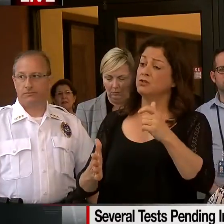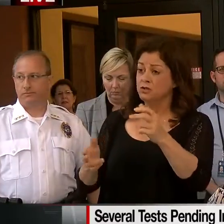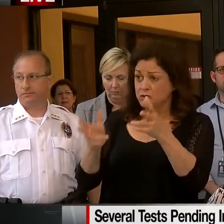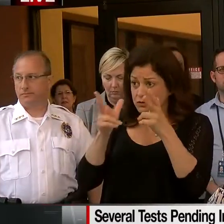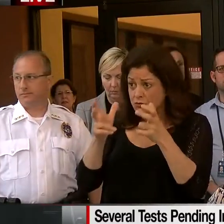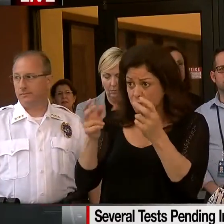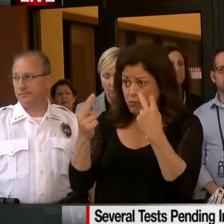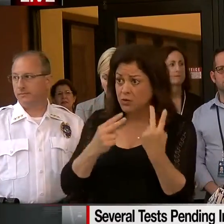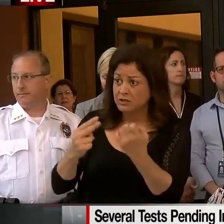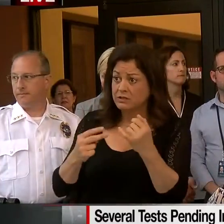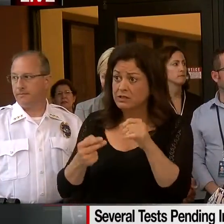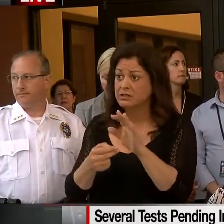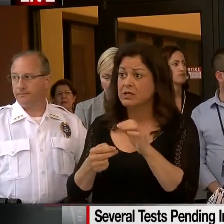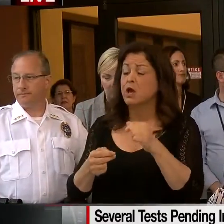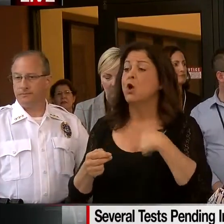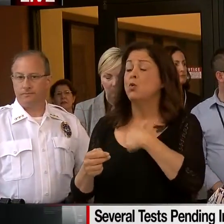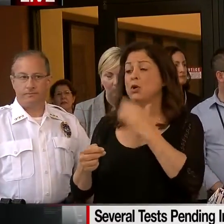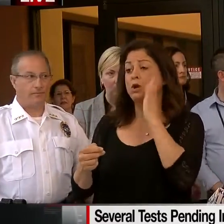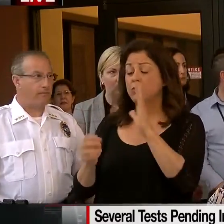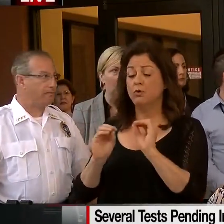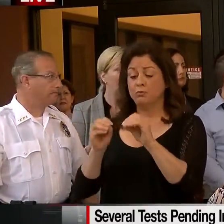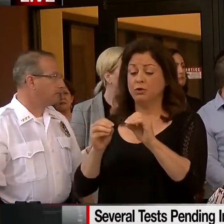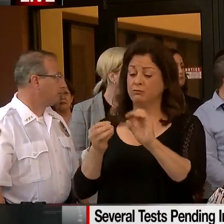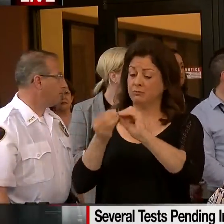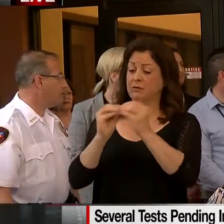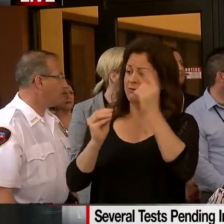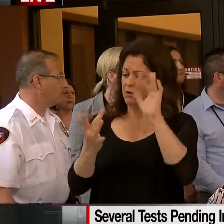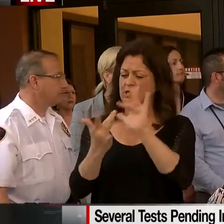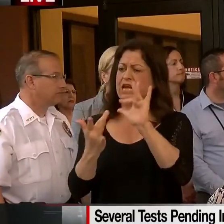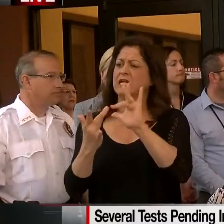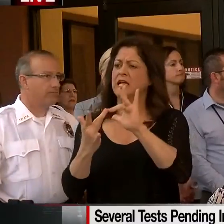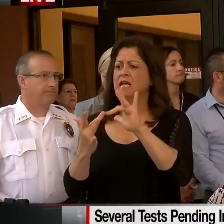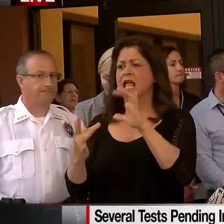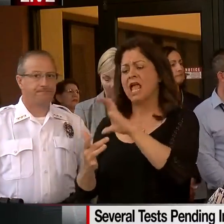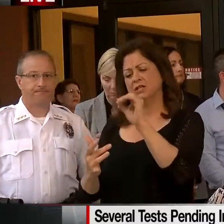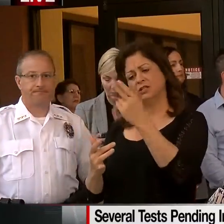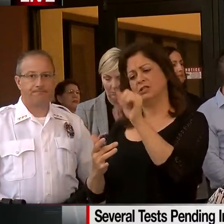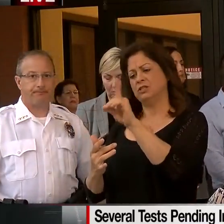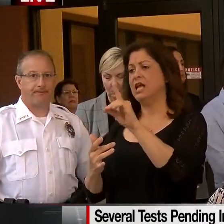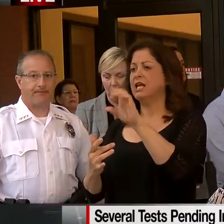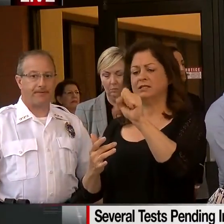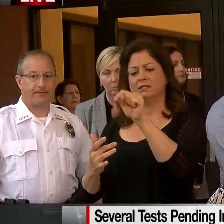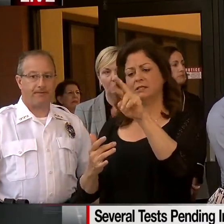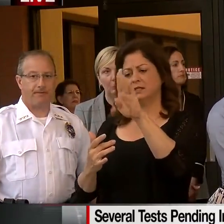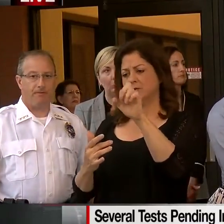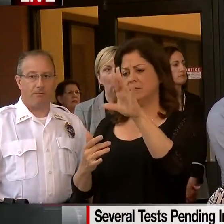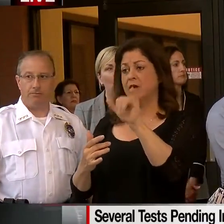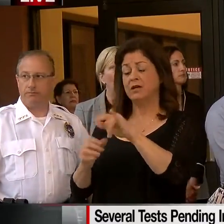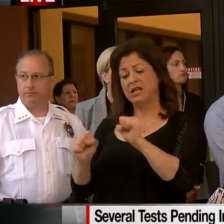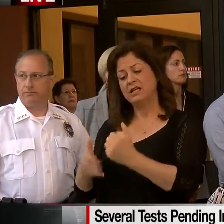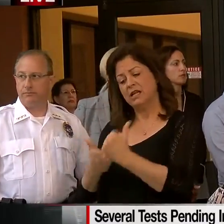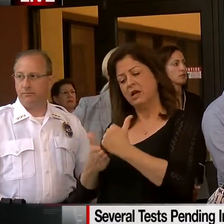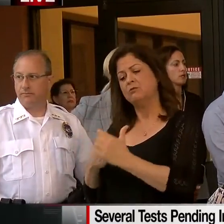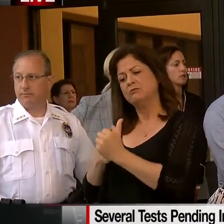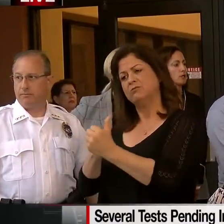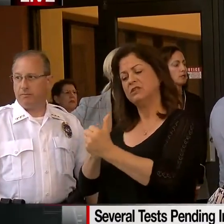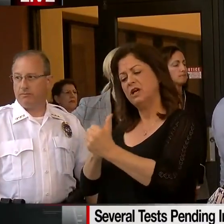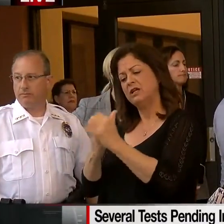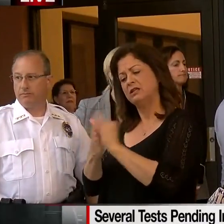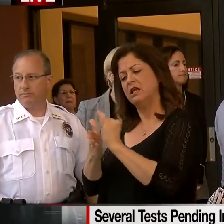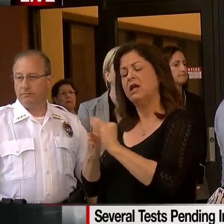have Craig Stansberry with Lafayette OSEP. Behind us, okay, good. That may be able to give a little guidance on that as well.